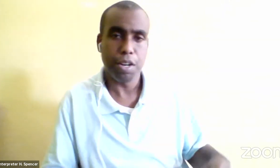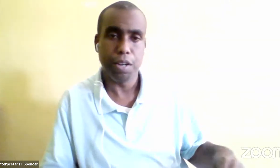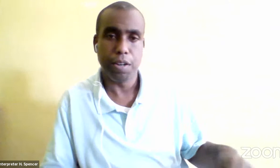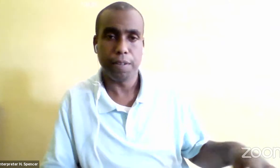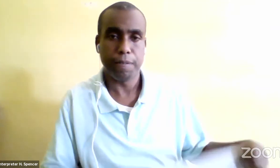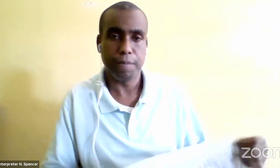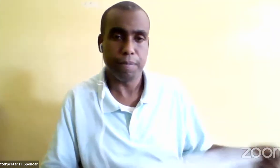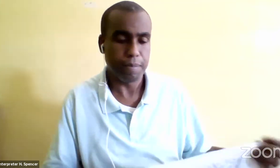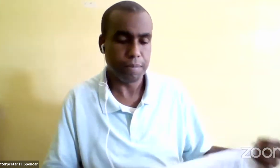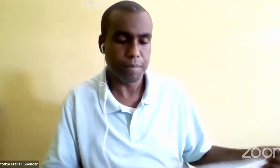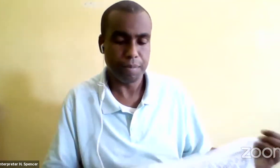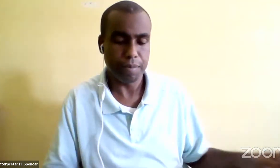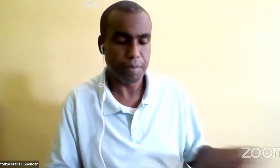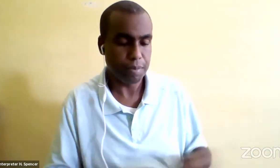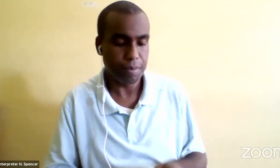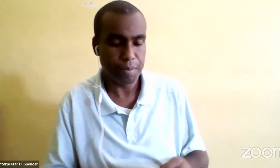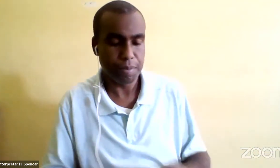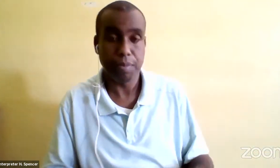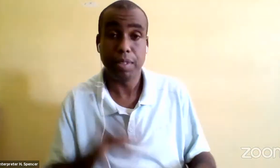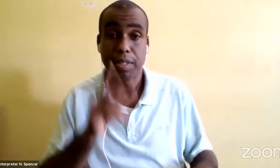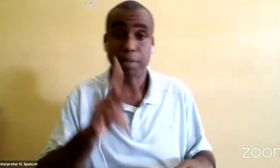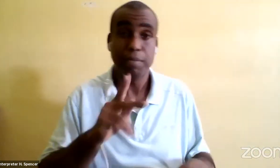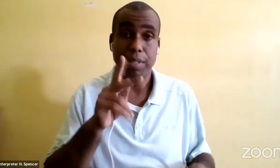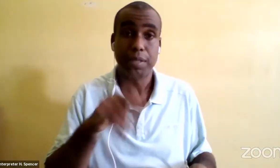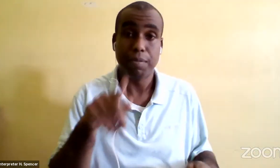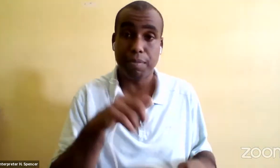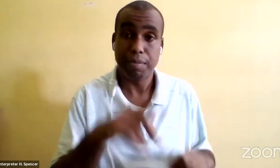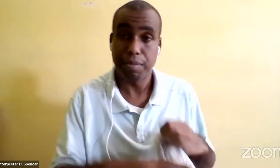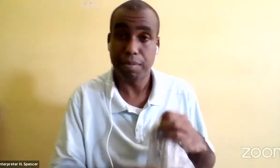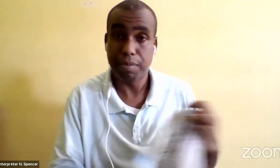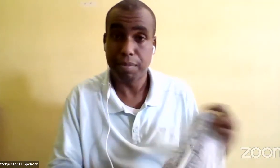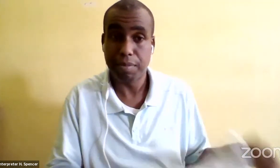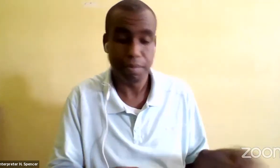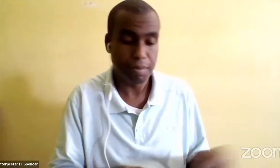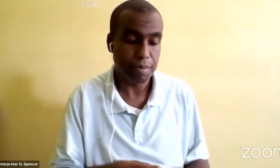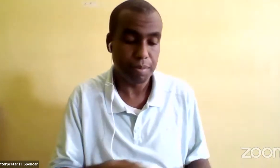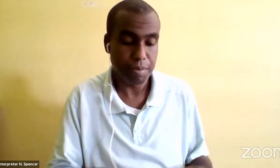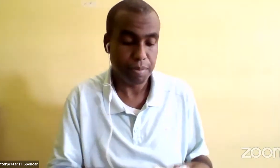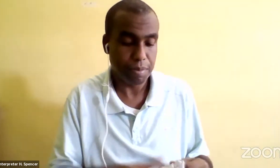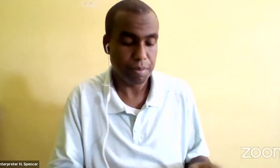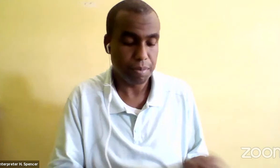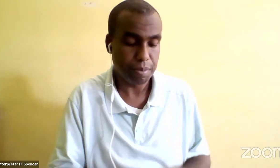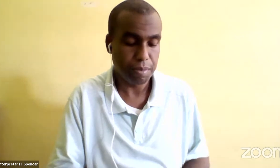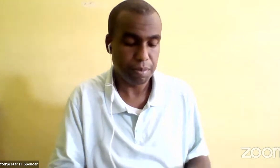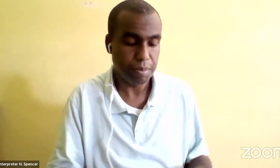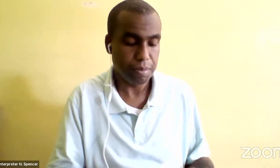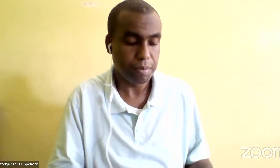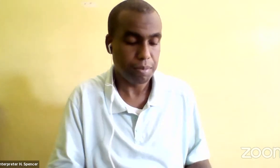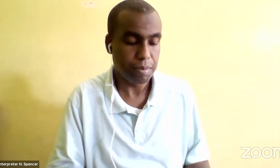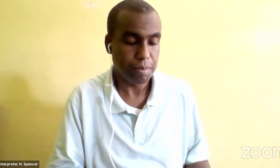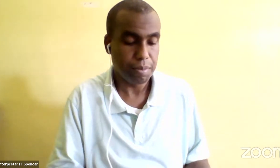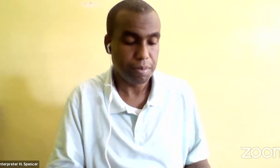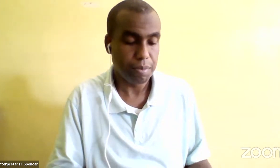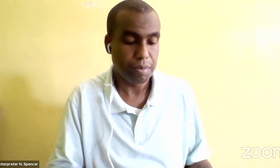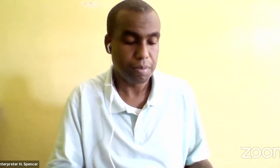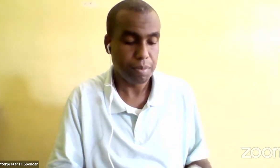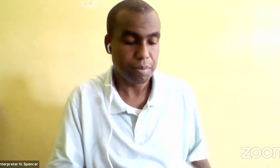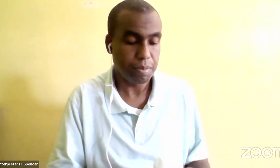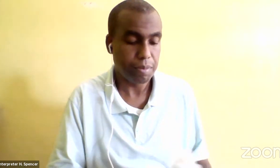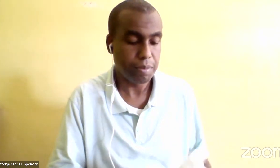It's a good question. People invest. Yes, there we go.